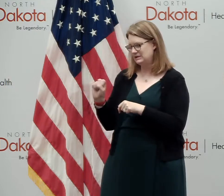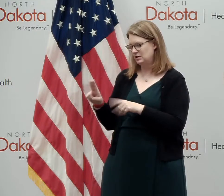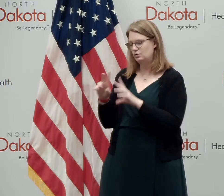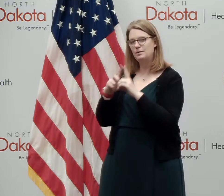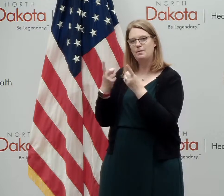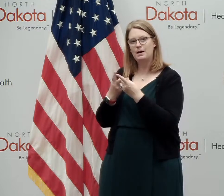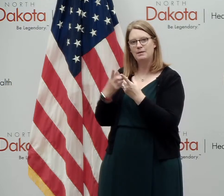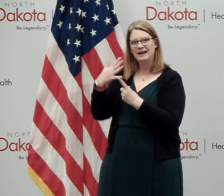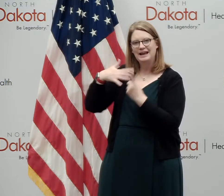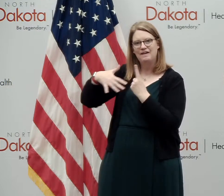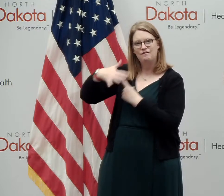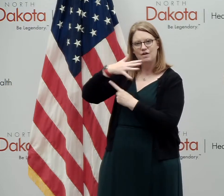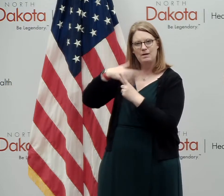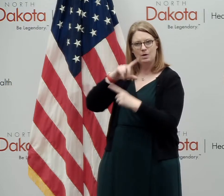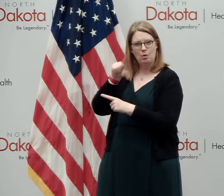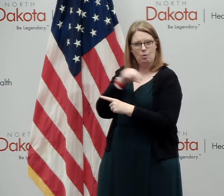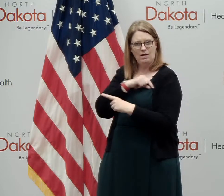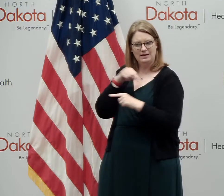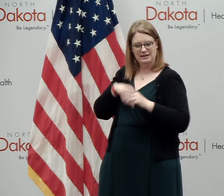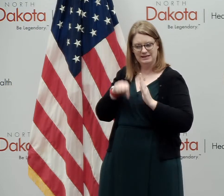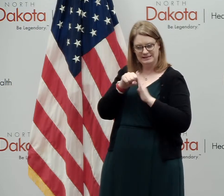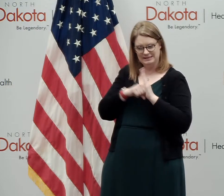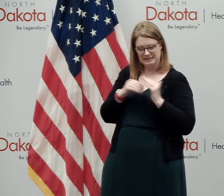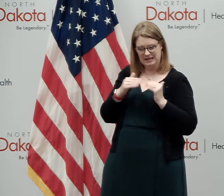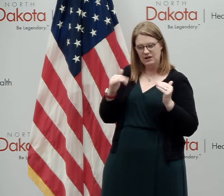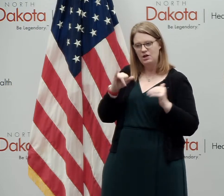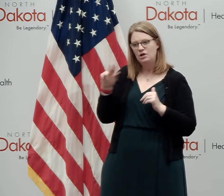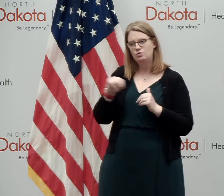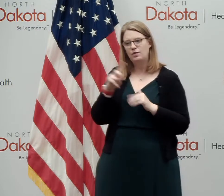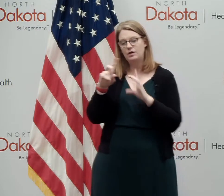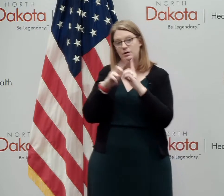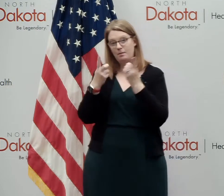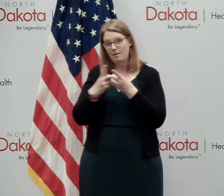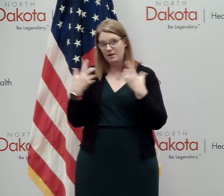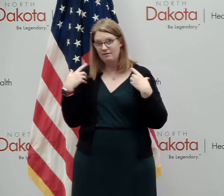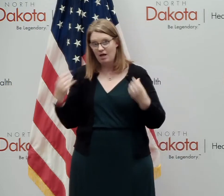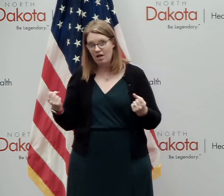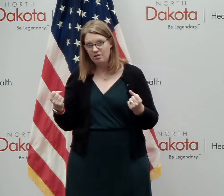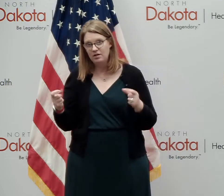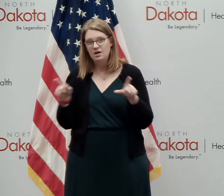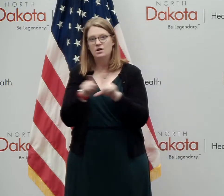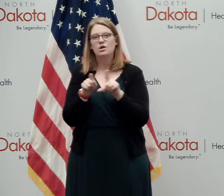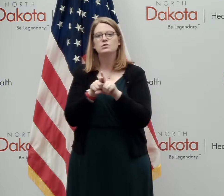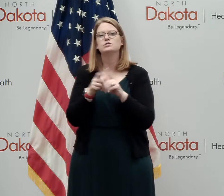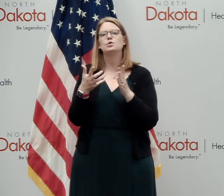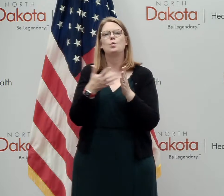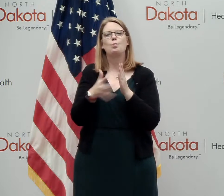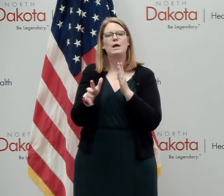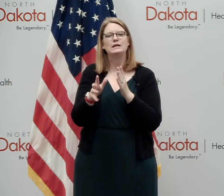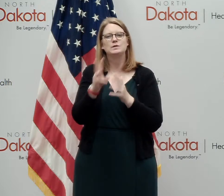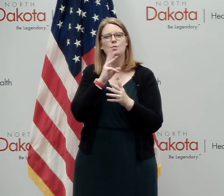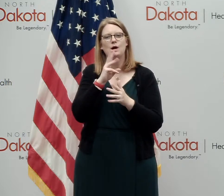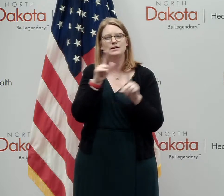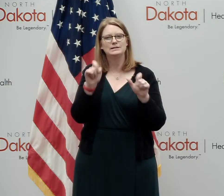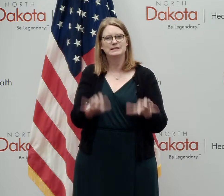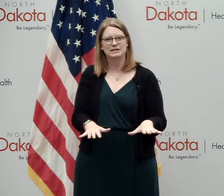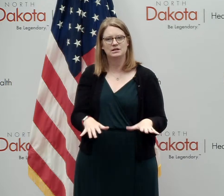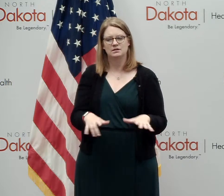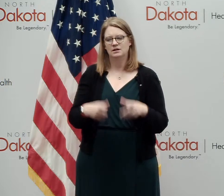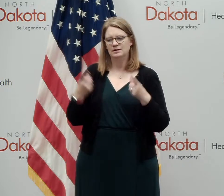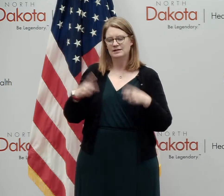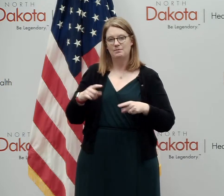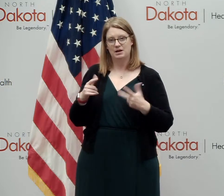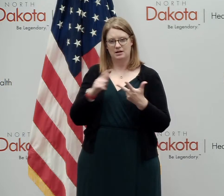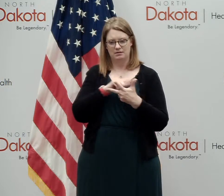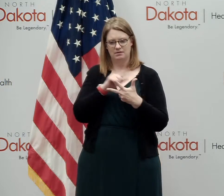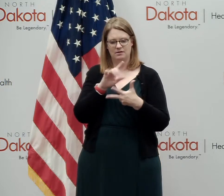Department of Environmental Quality at the state level, and the North Dakota Department of Health, doing wastewater testing research, and that's underway in our 3 largest metro